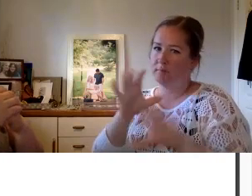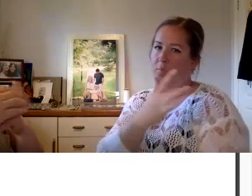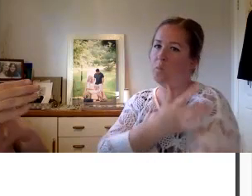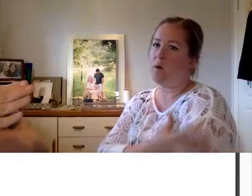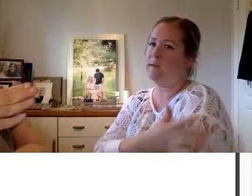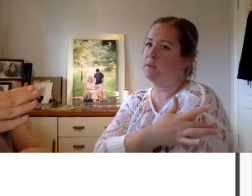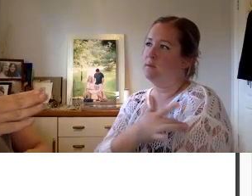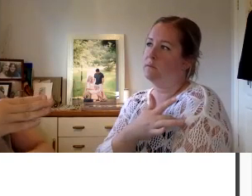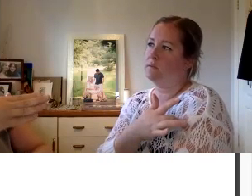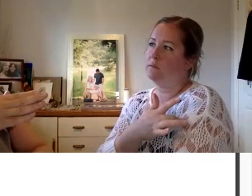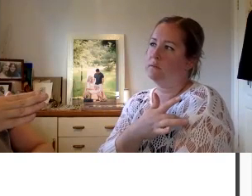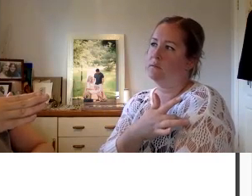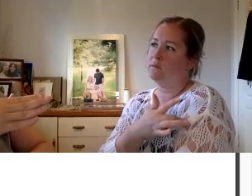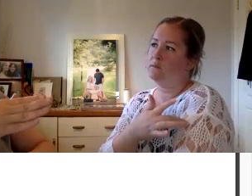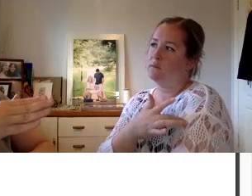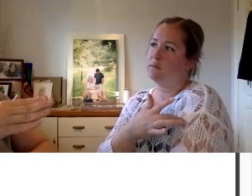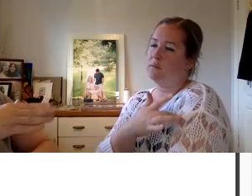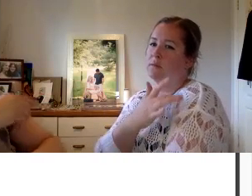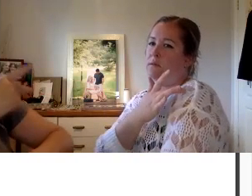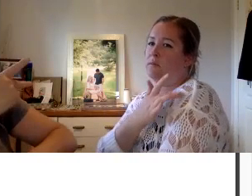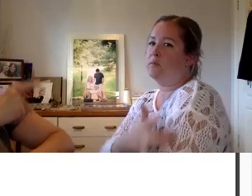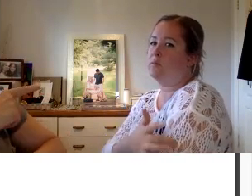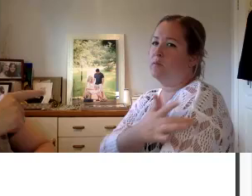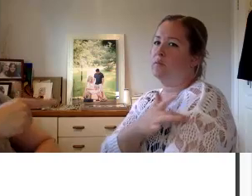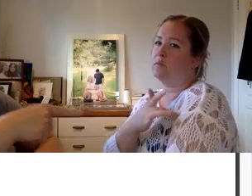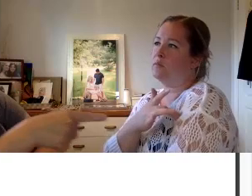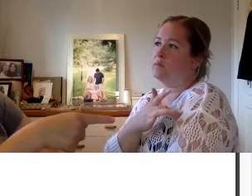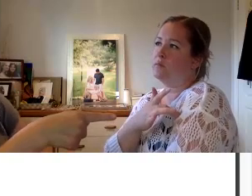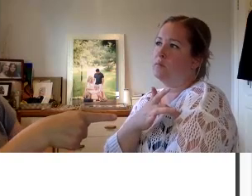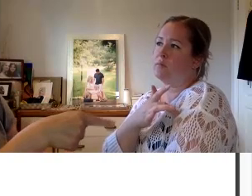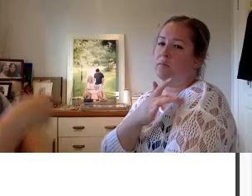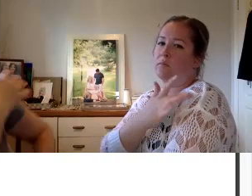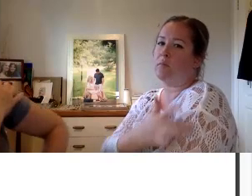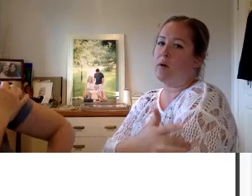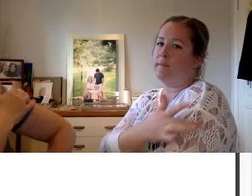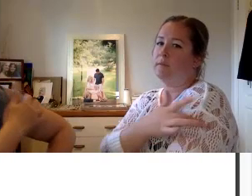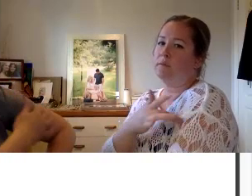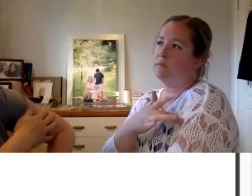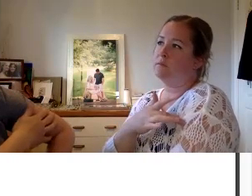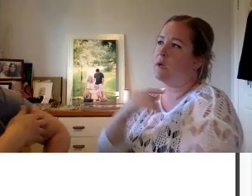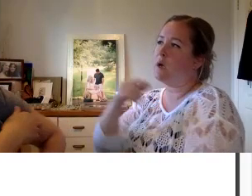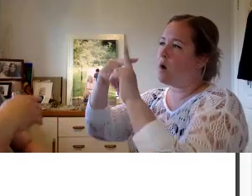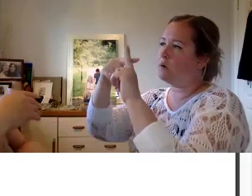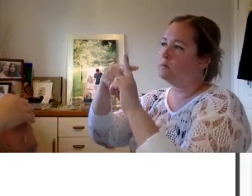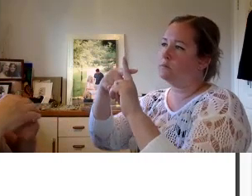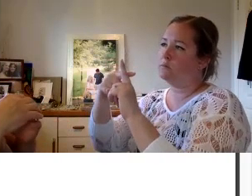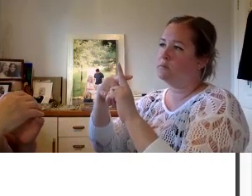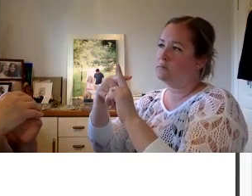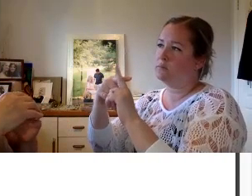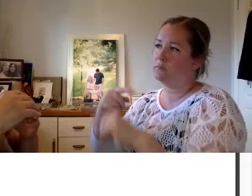so provinces are shown, like the word province is showing on your left-hand side of your